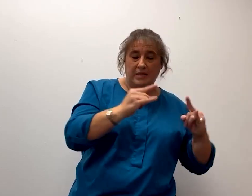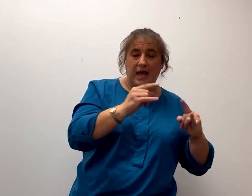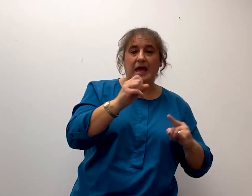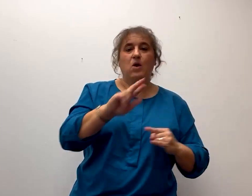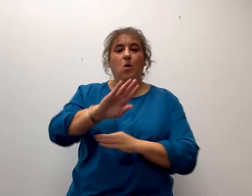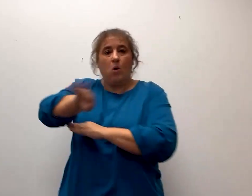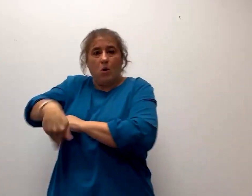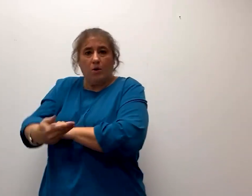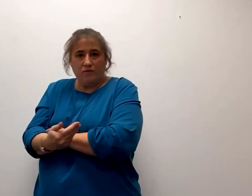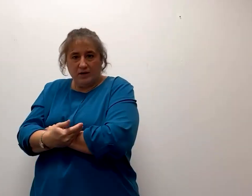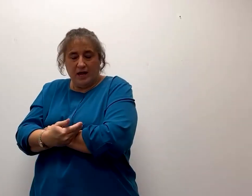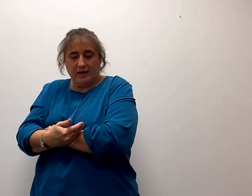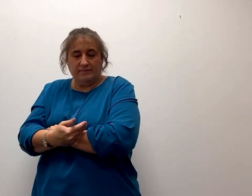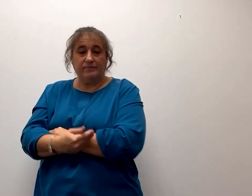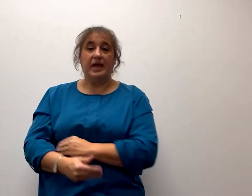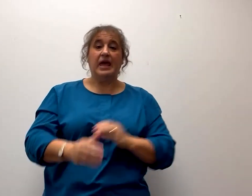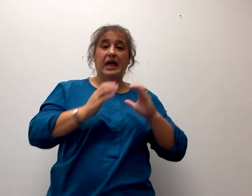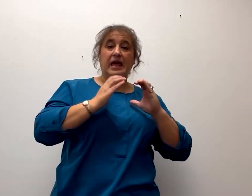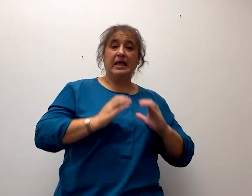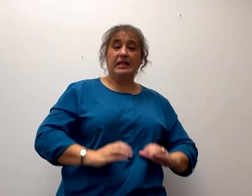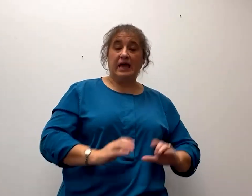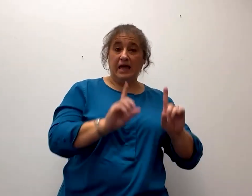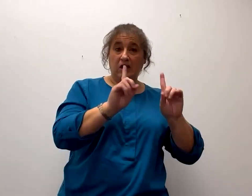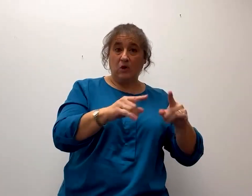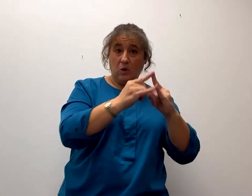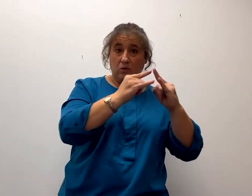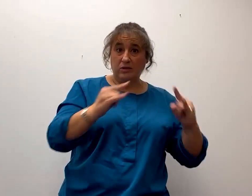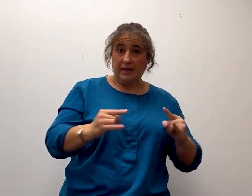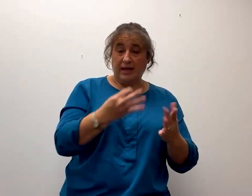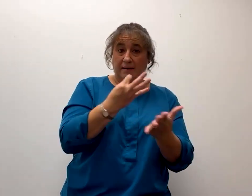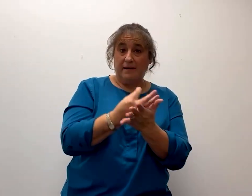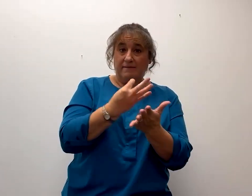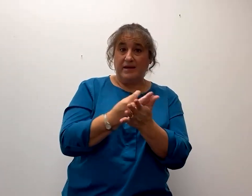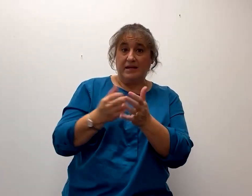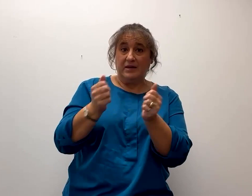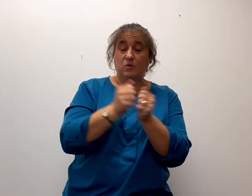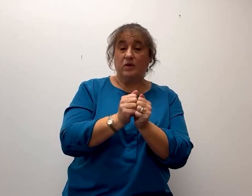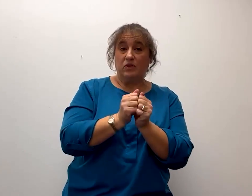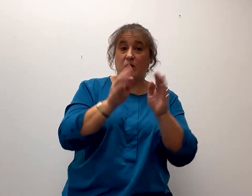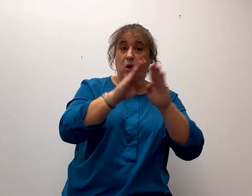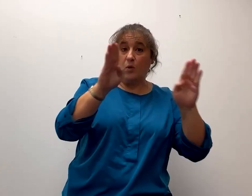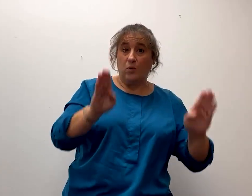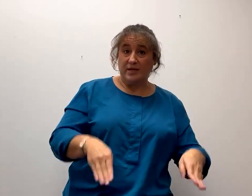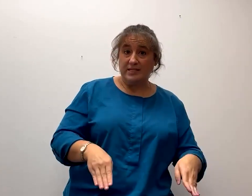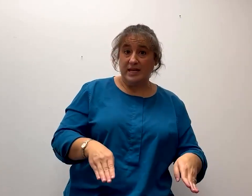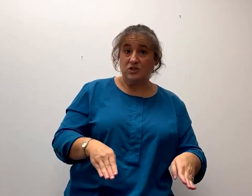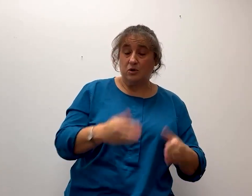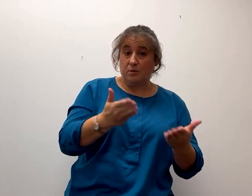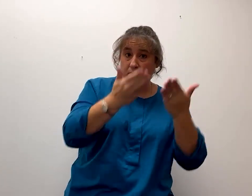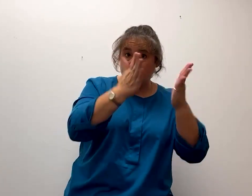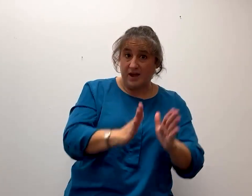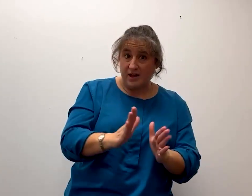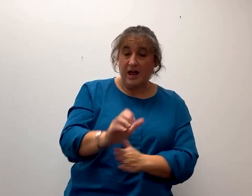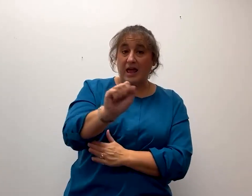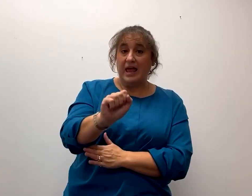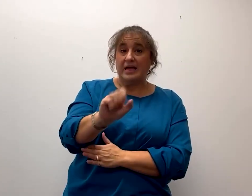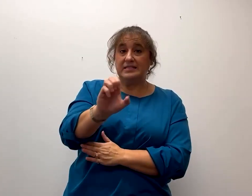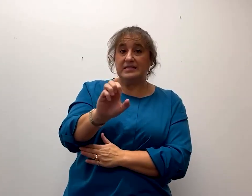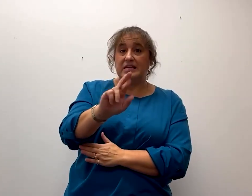client can attend a day or overnight camp that's funded by the residential provider, and ACRC can consider funding any cost